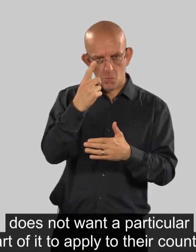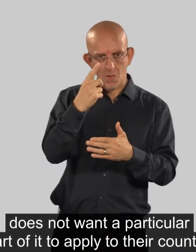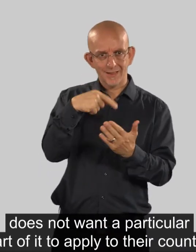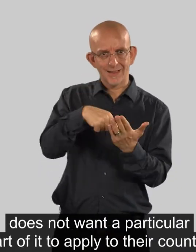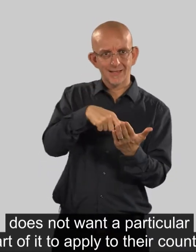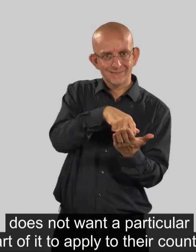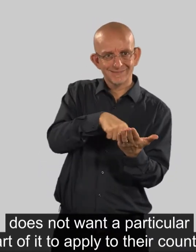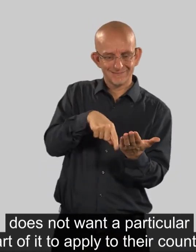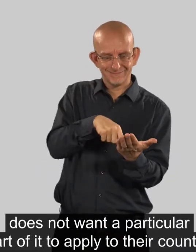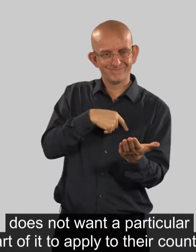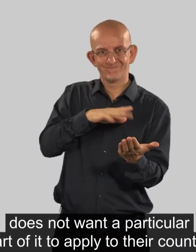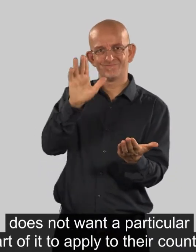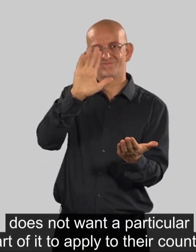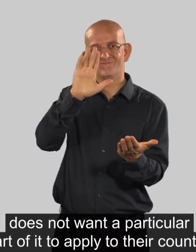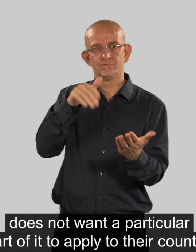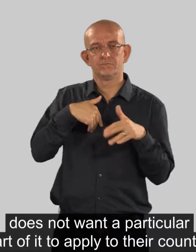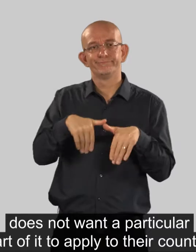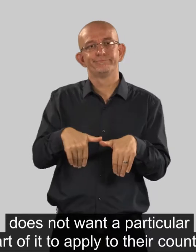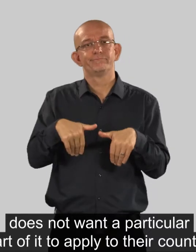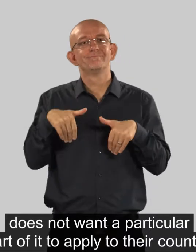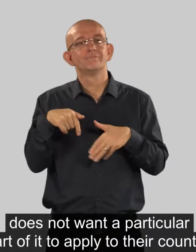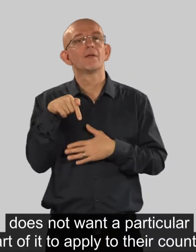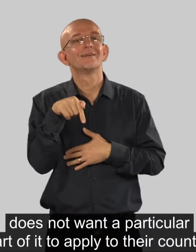it to apply to their country.